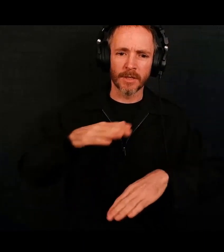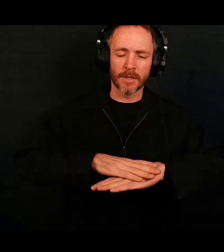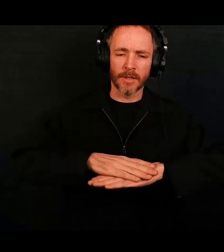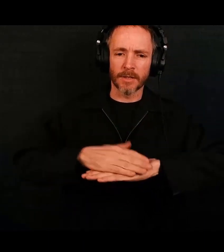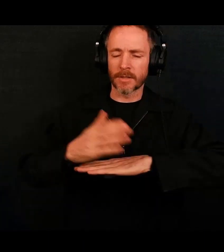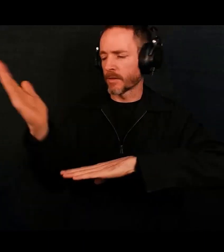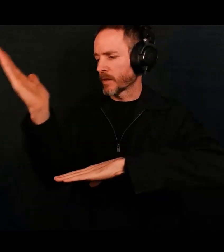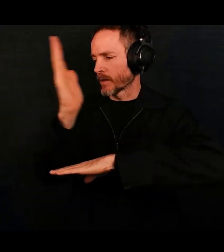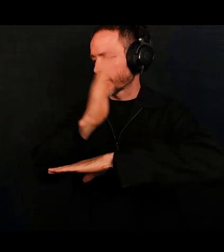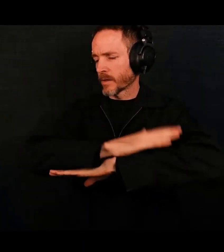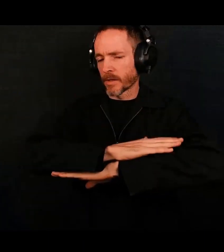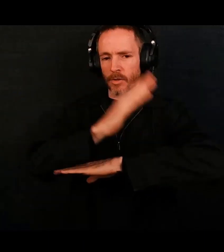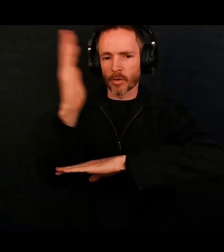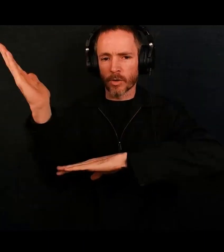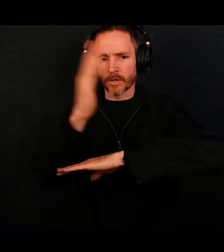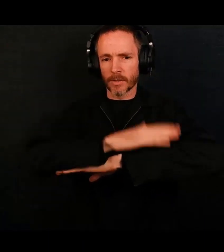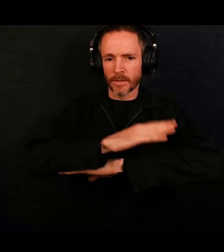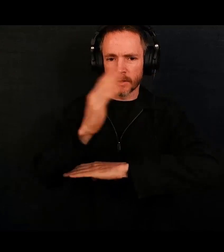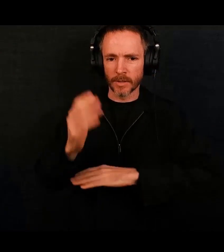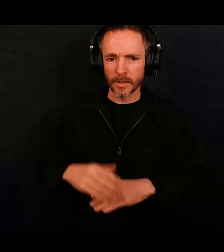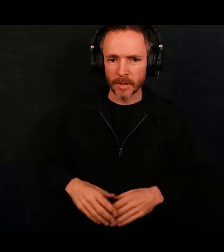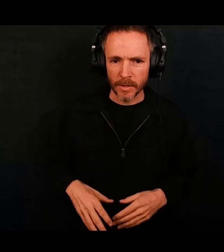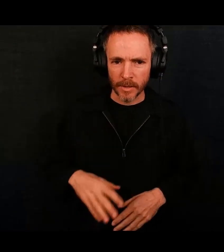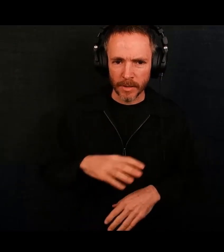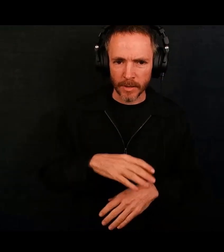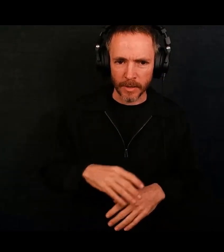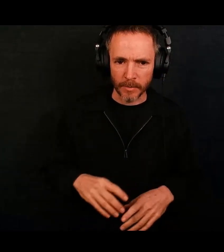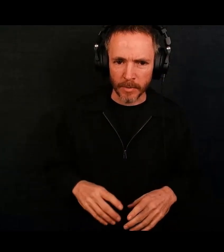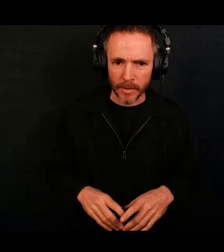it onto the door.